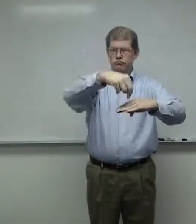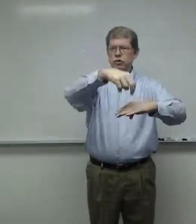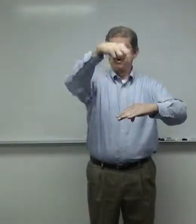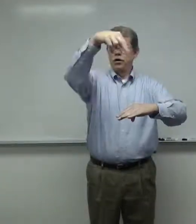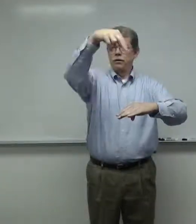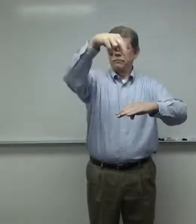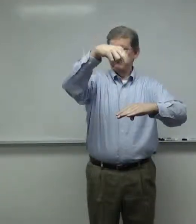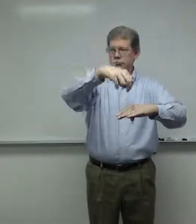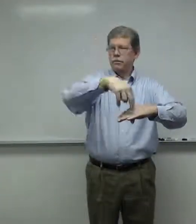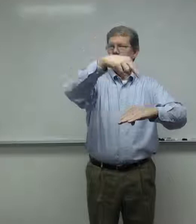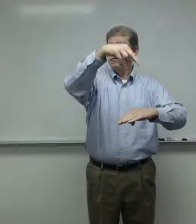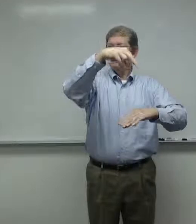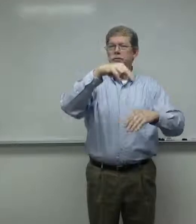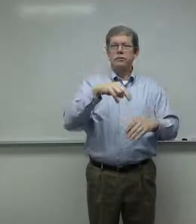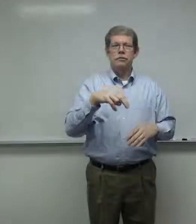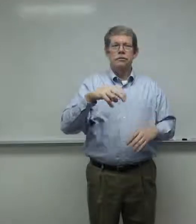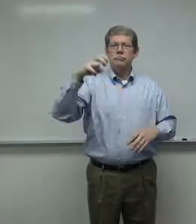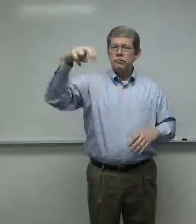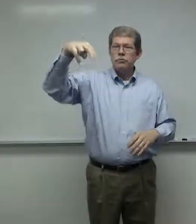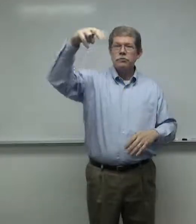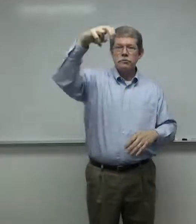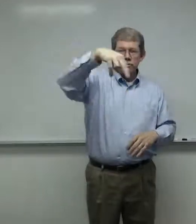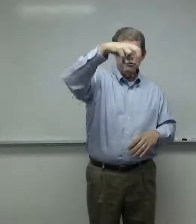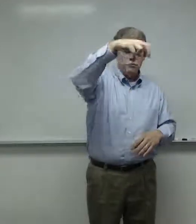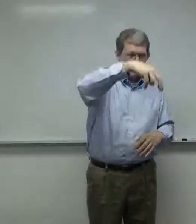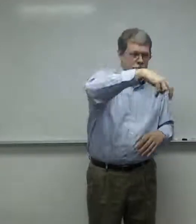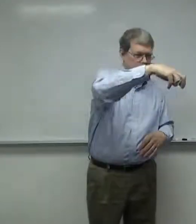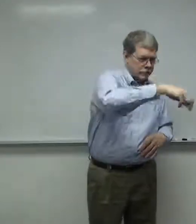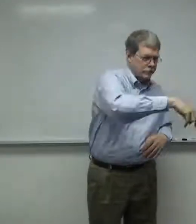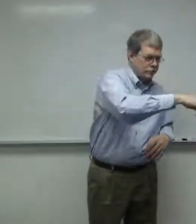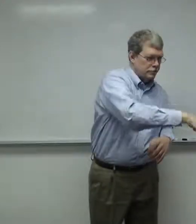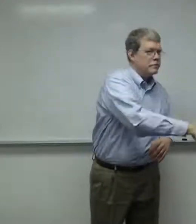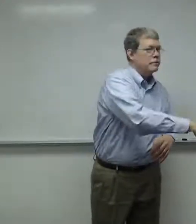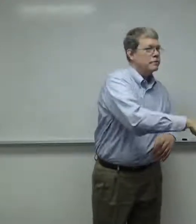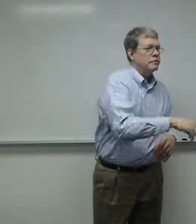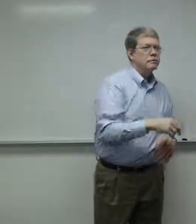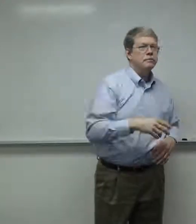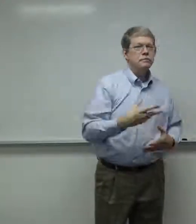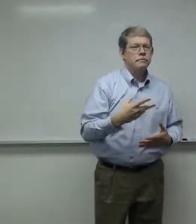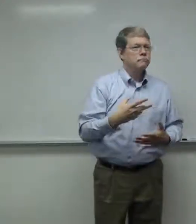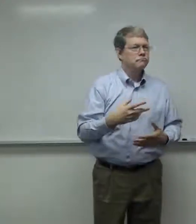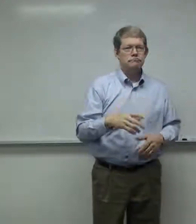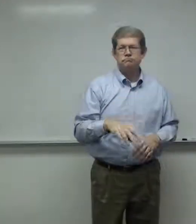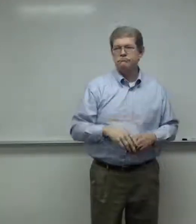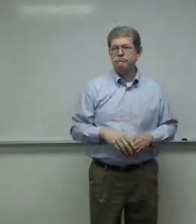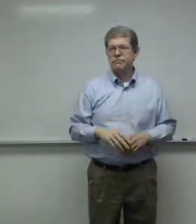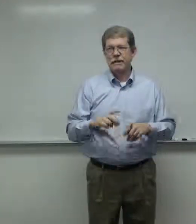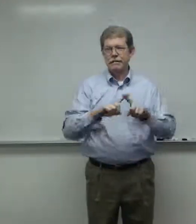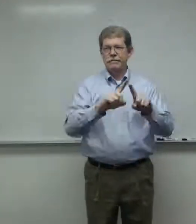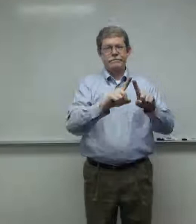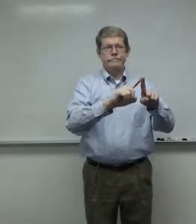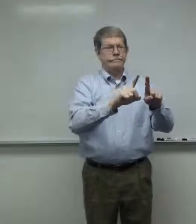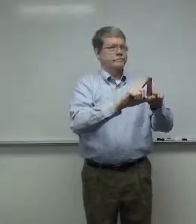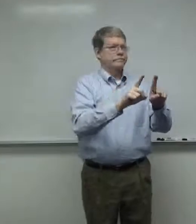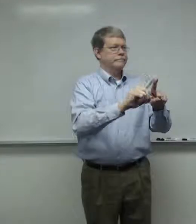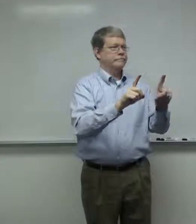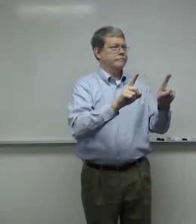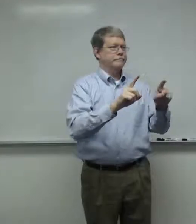And then like the trampoline, you know, you bounce up and down. You can show it in the movement.